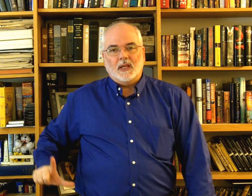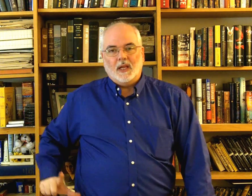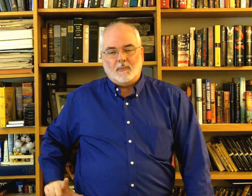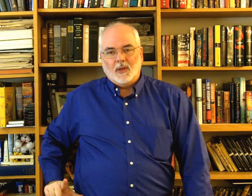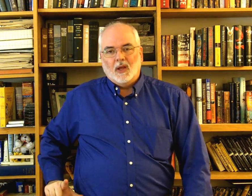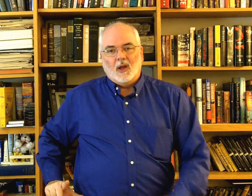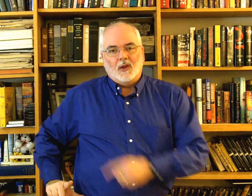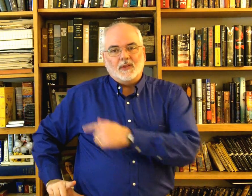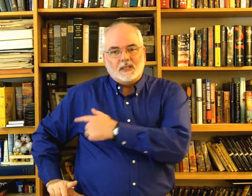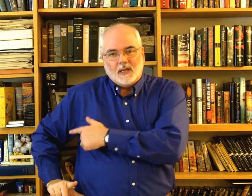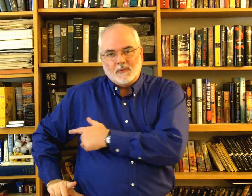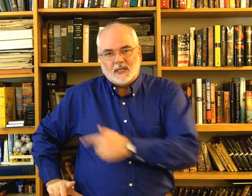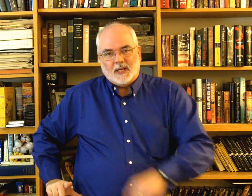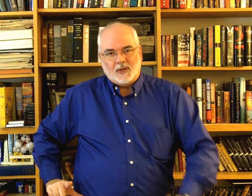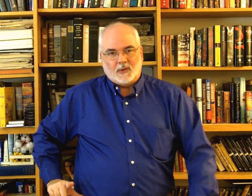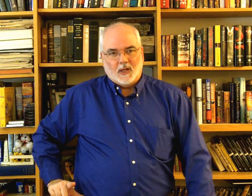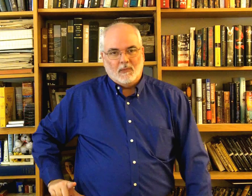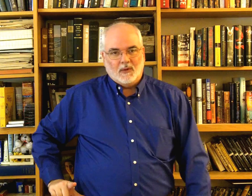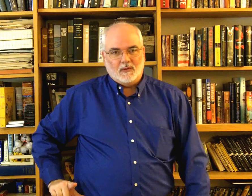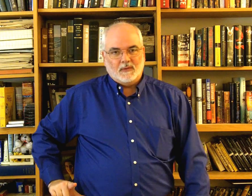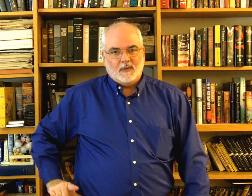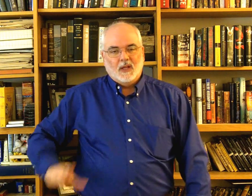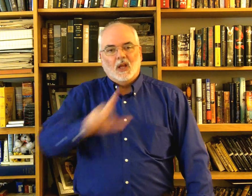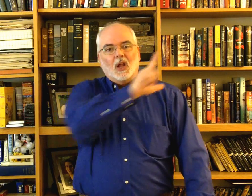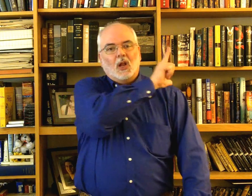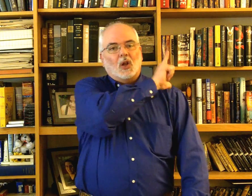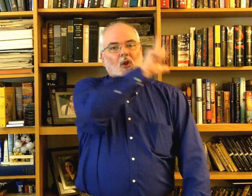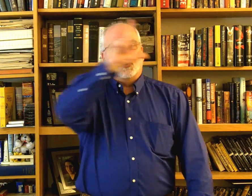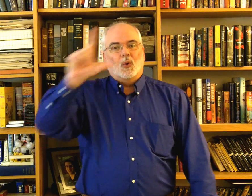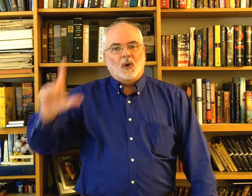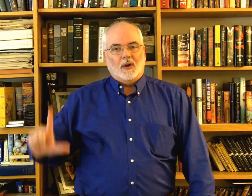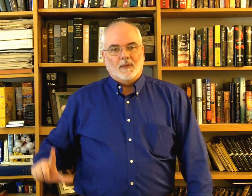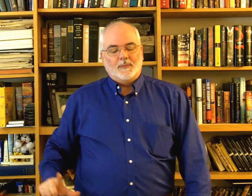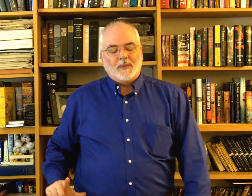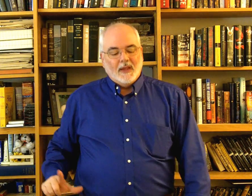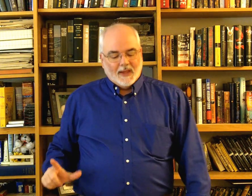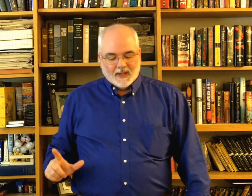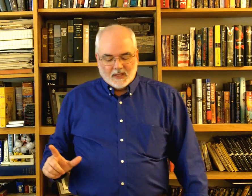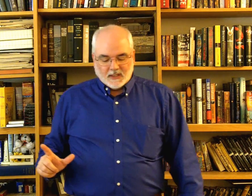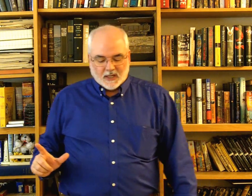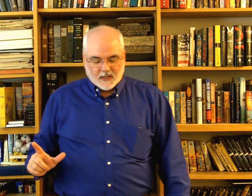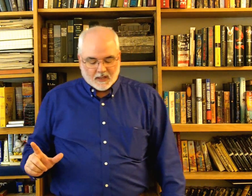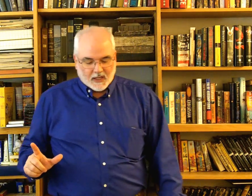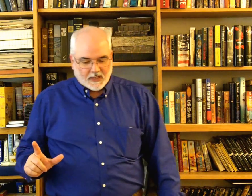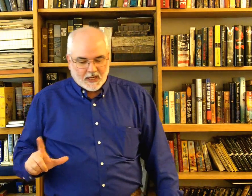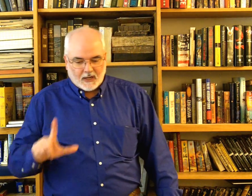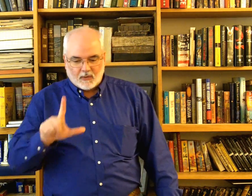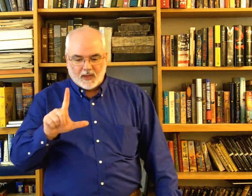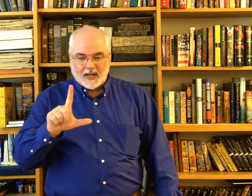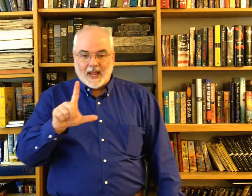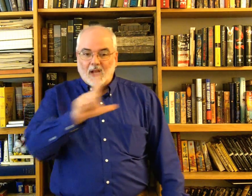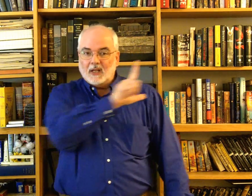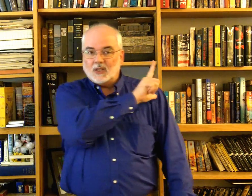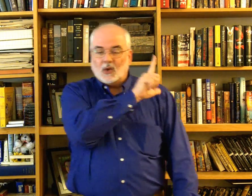hip on the same side as your elbow. Lord. This is a sign with an L, it's a